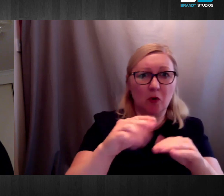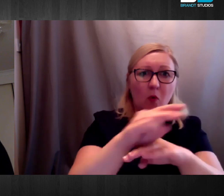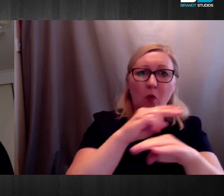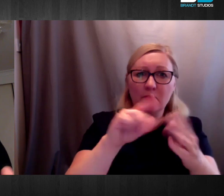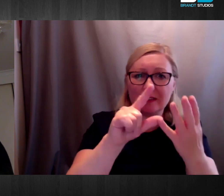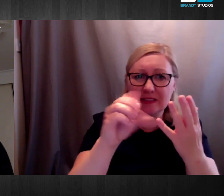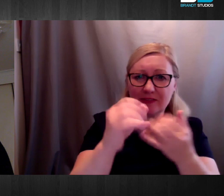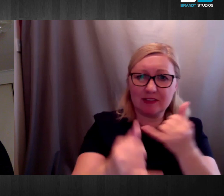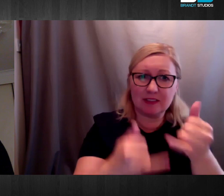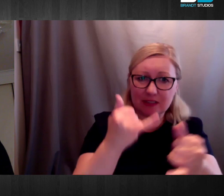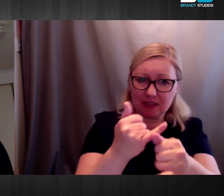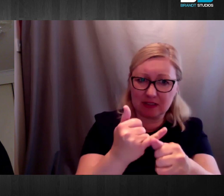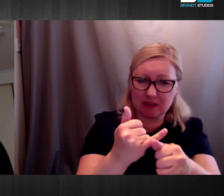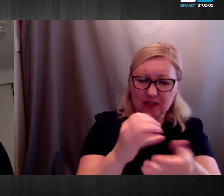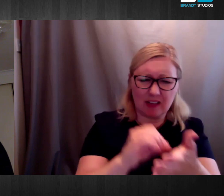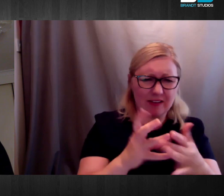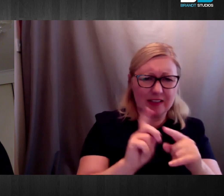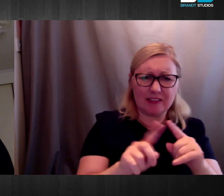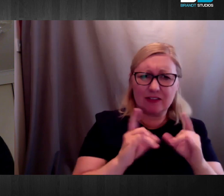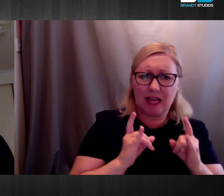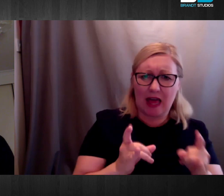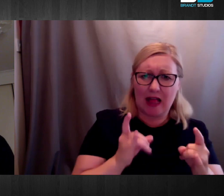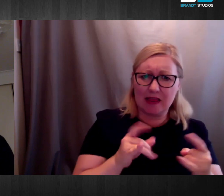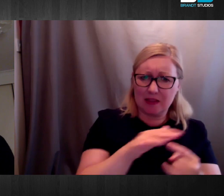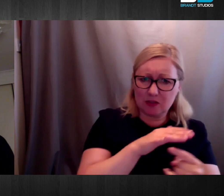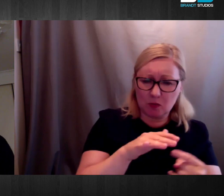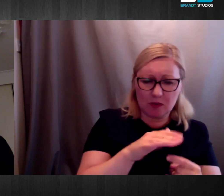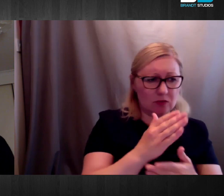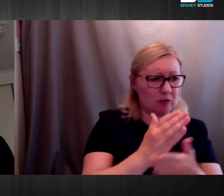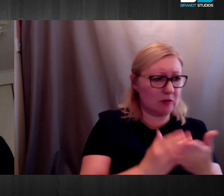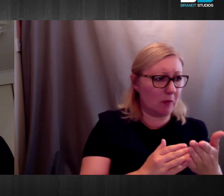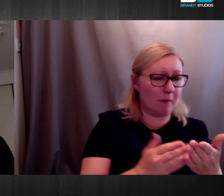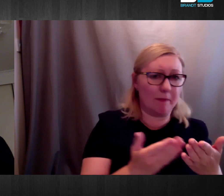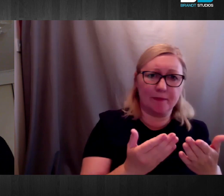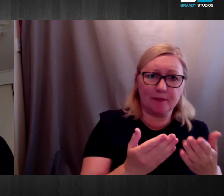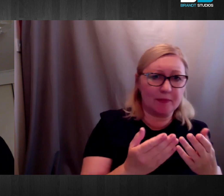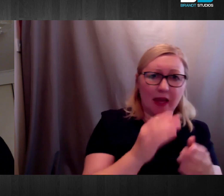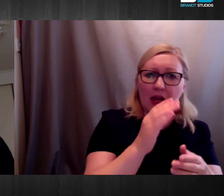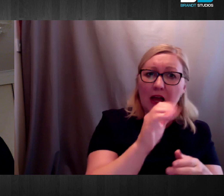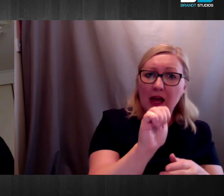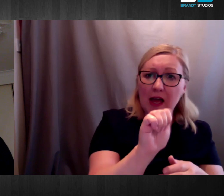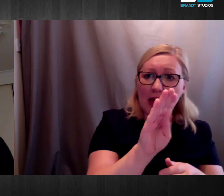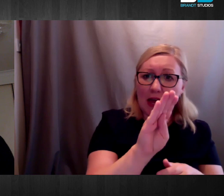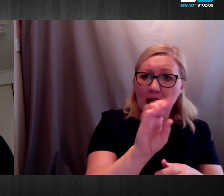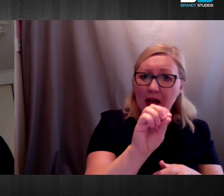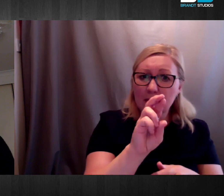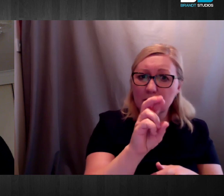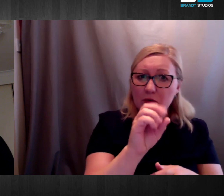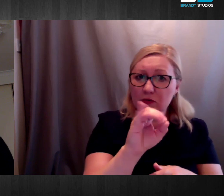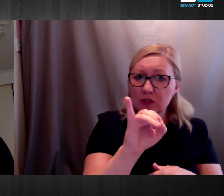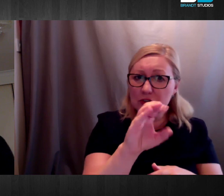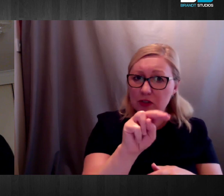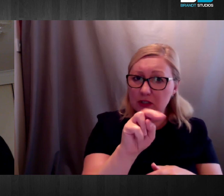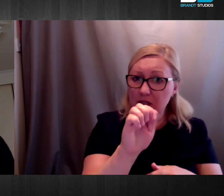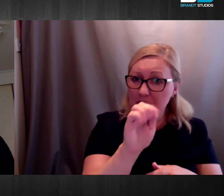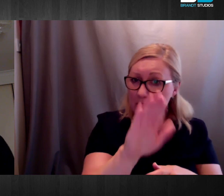disability, people, Aboriginal people. So, you know, it's very diverse, and to bring them together has been